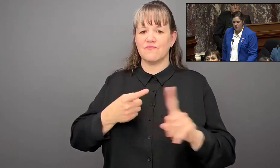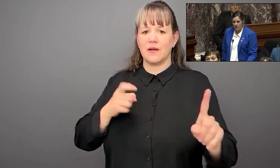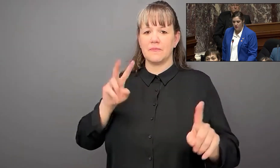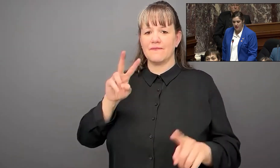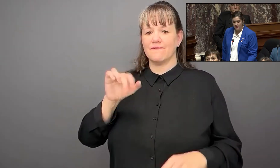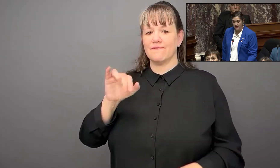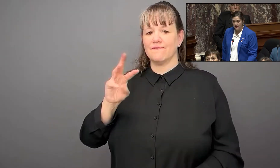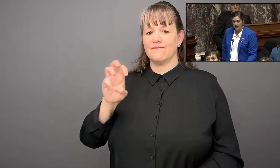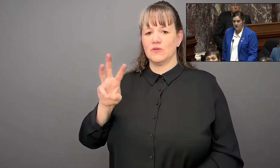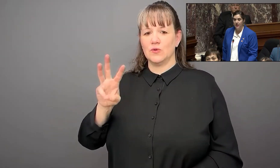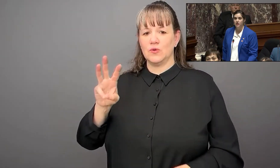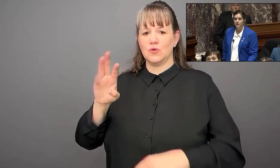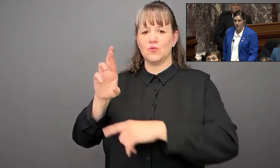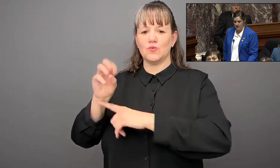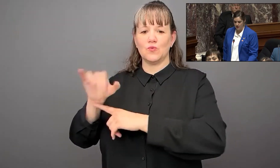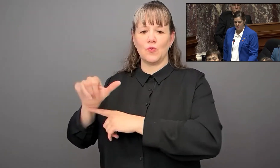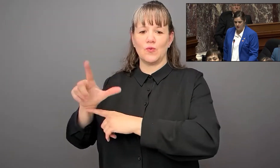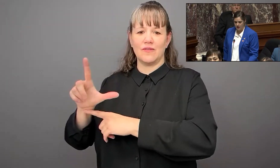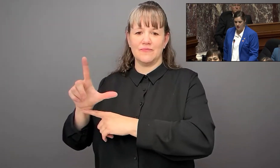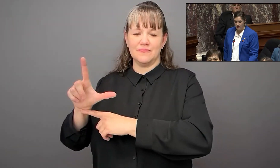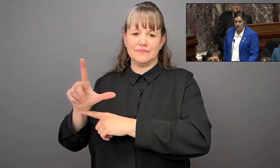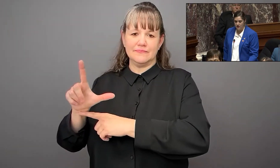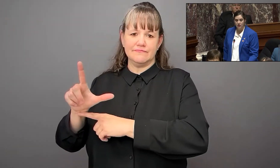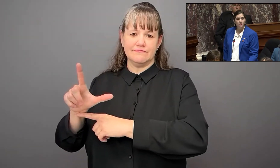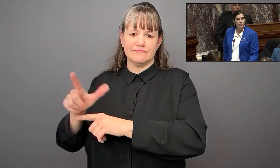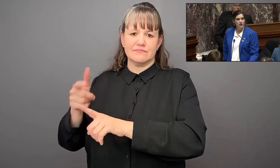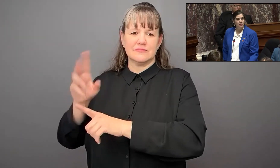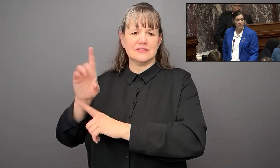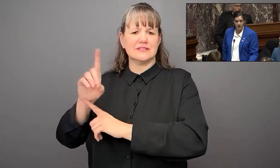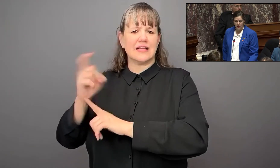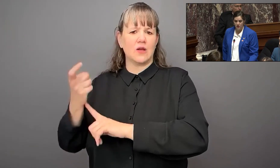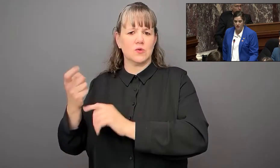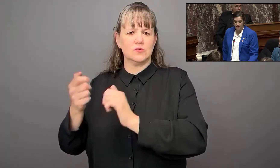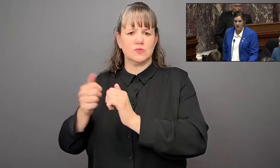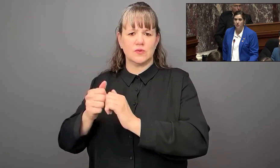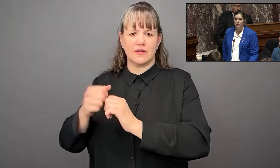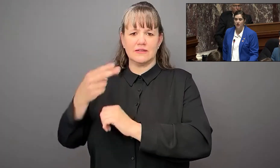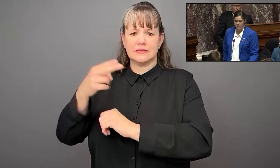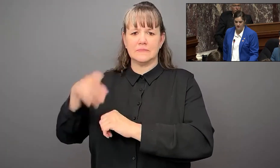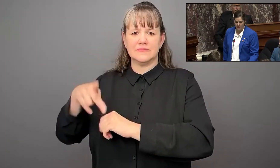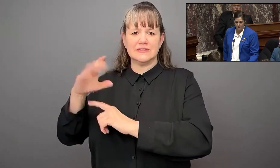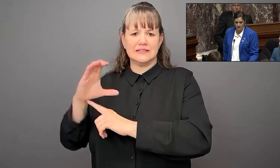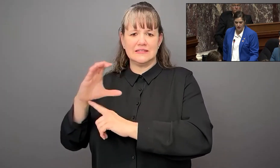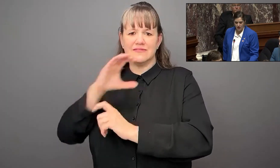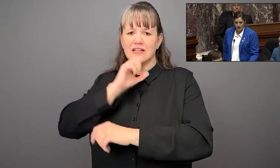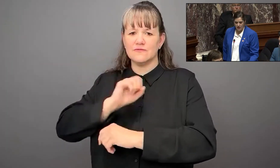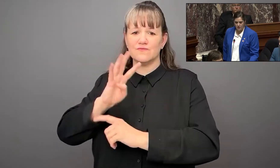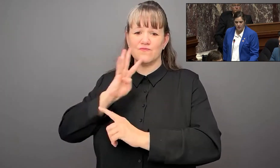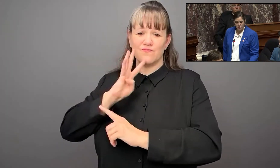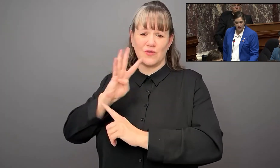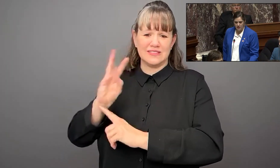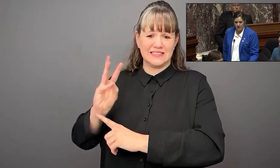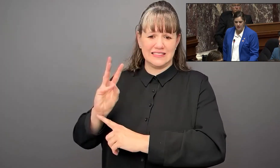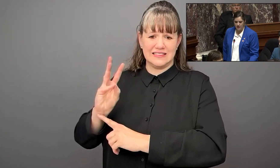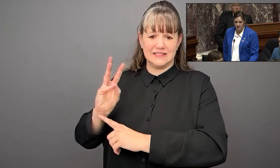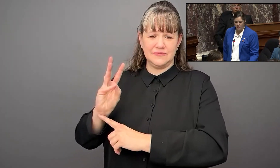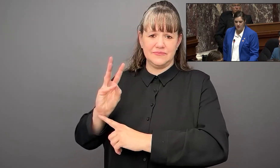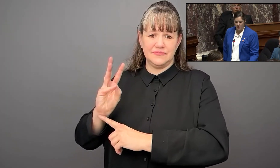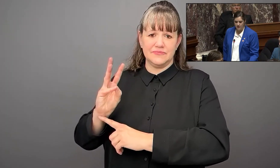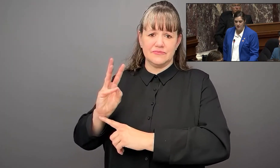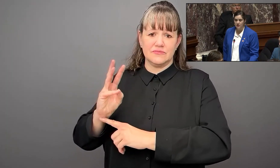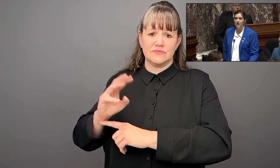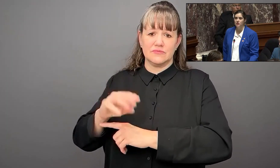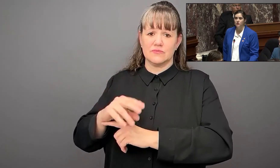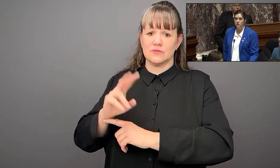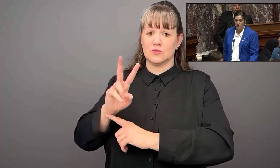diagnosed with hepatitis C at the age of 46 and received a liver transplant on New Year's Day 2005. His transplant has given him